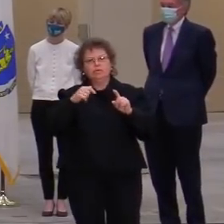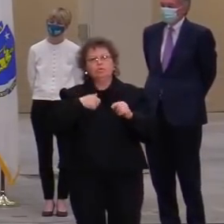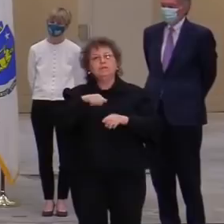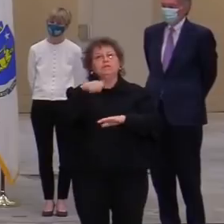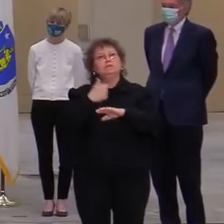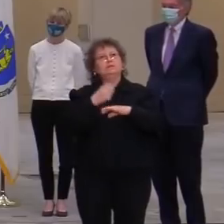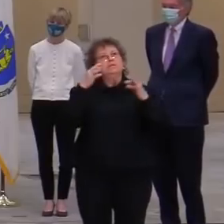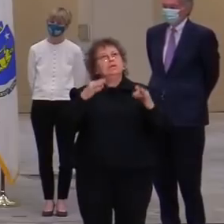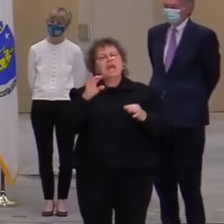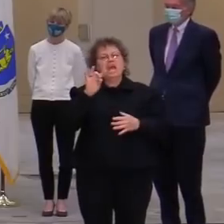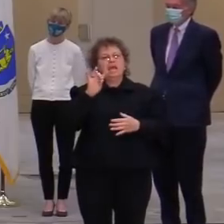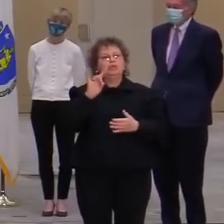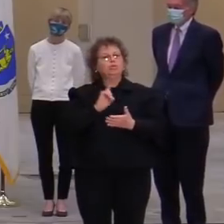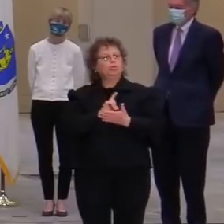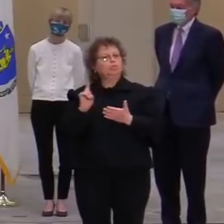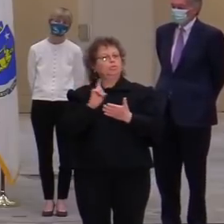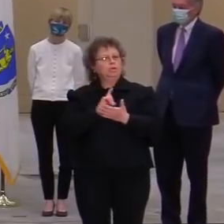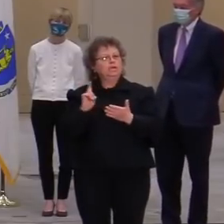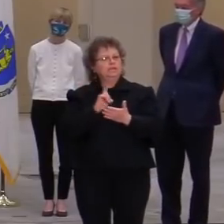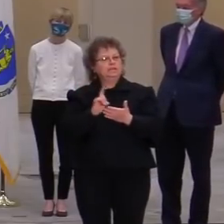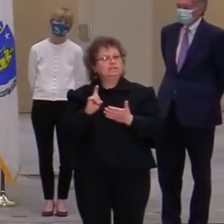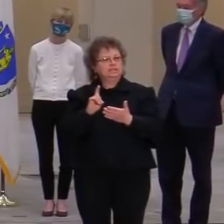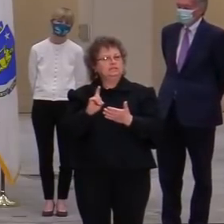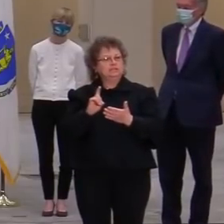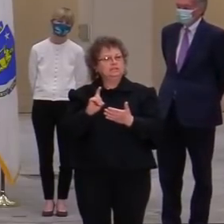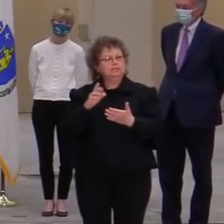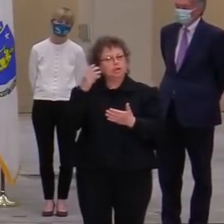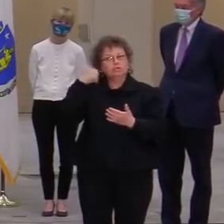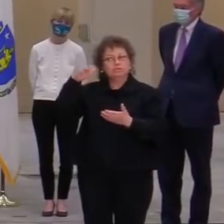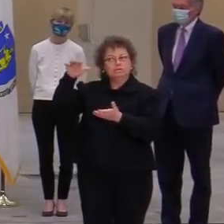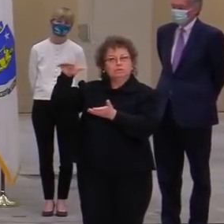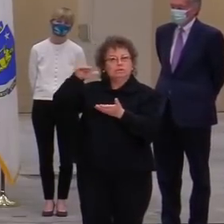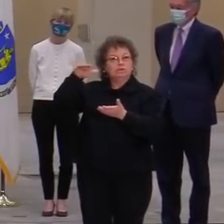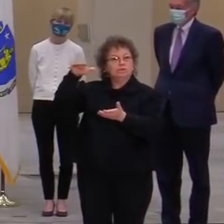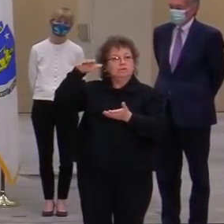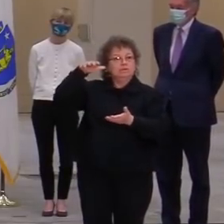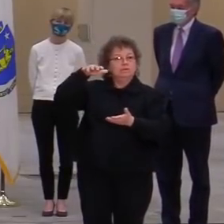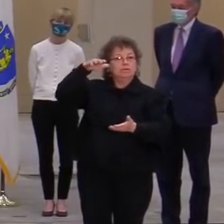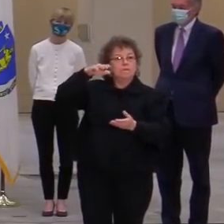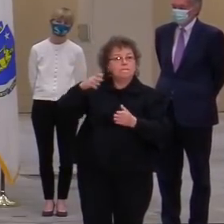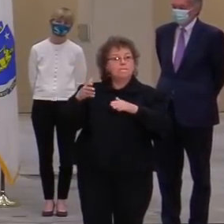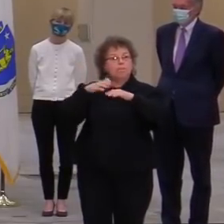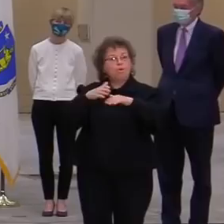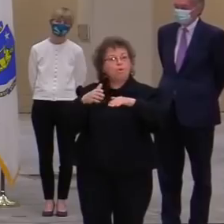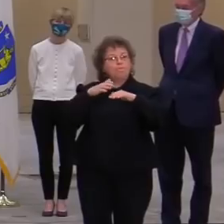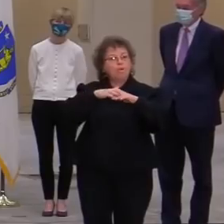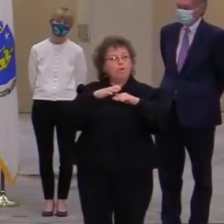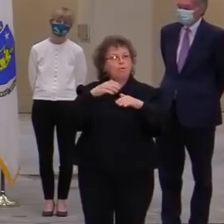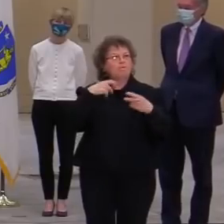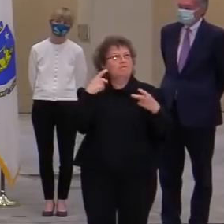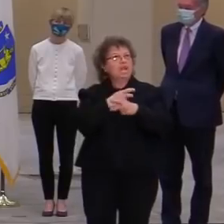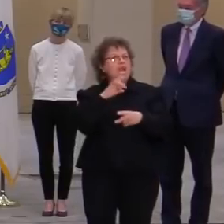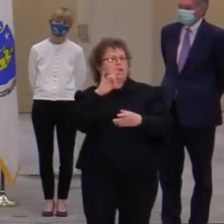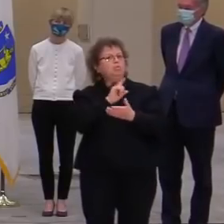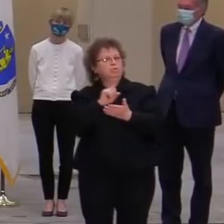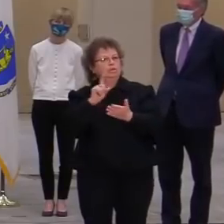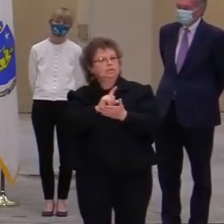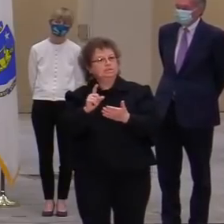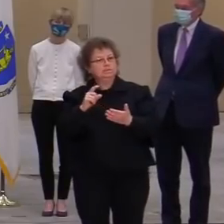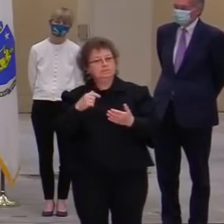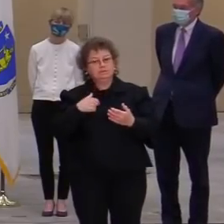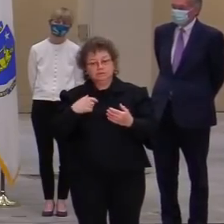that supply continues to go up. And if you look at where we're at now, we're almost at 100% more supply to states